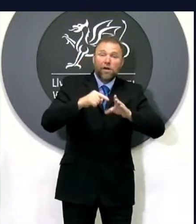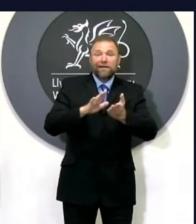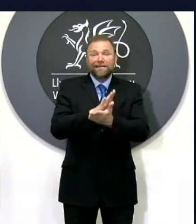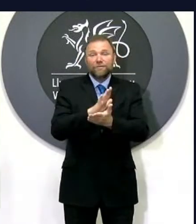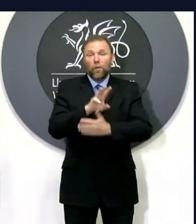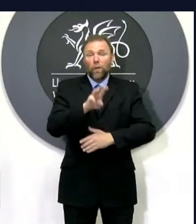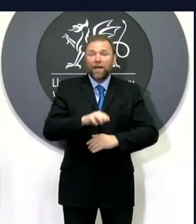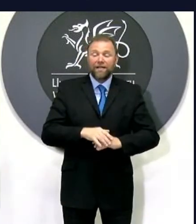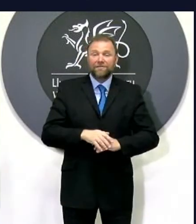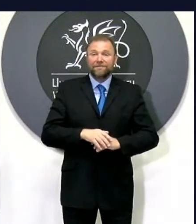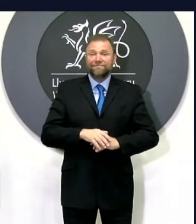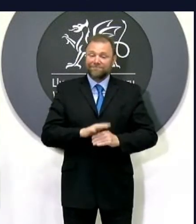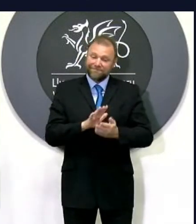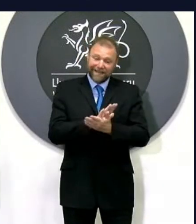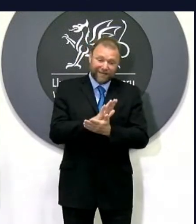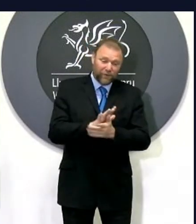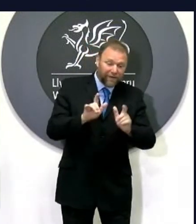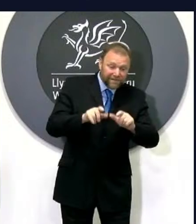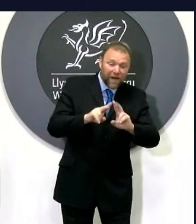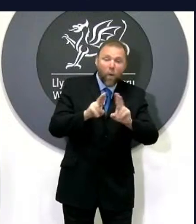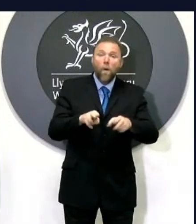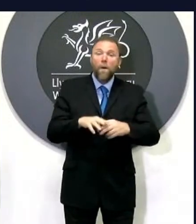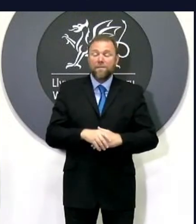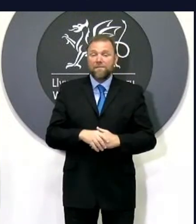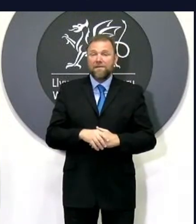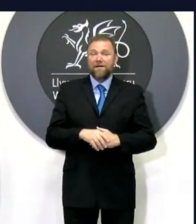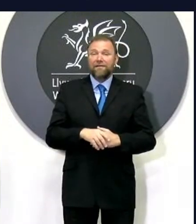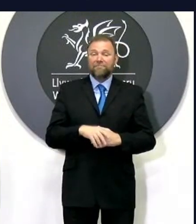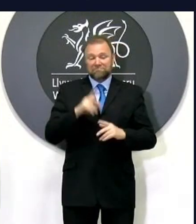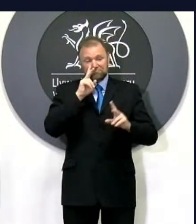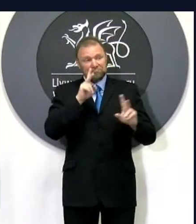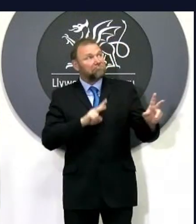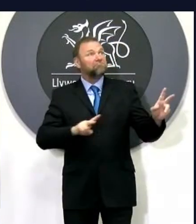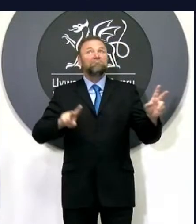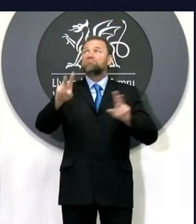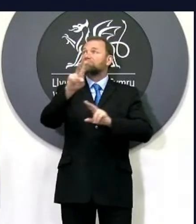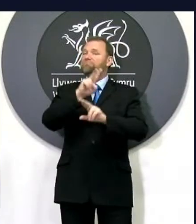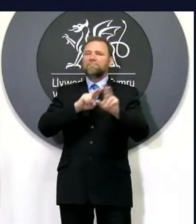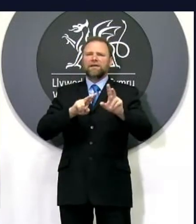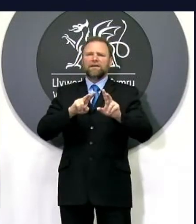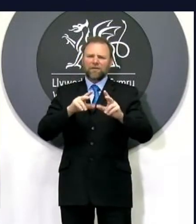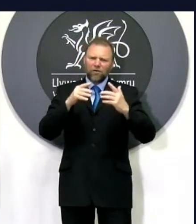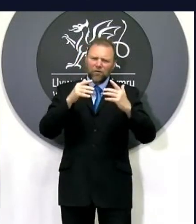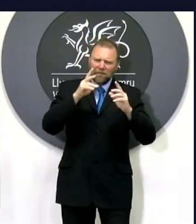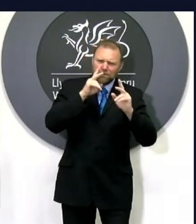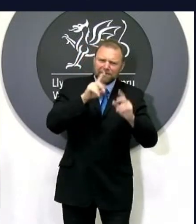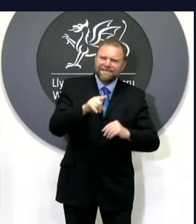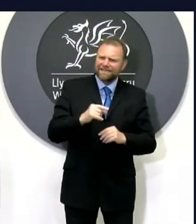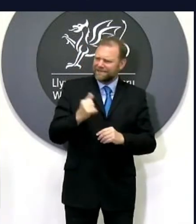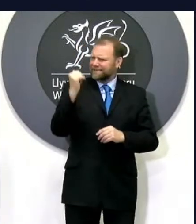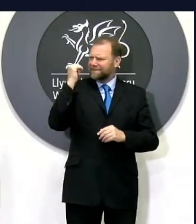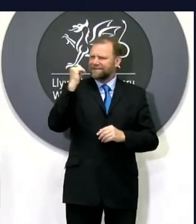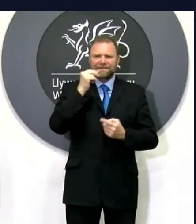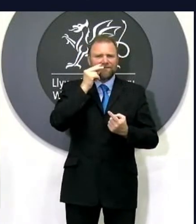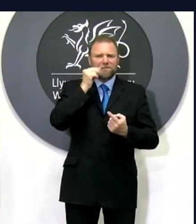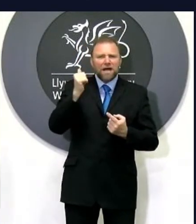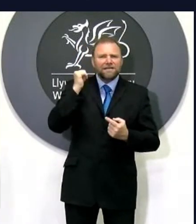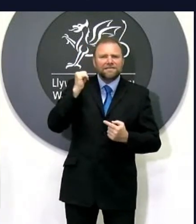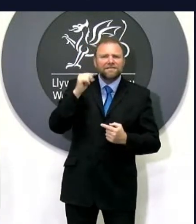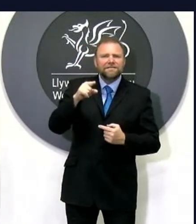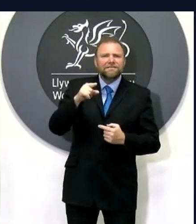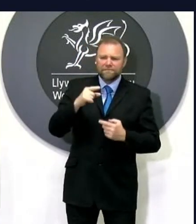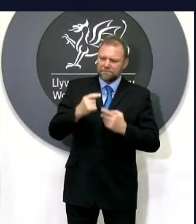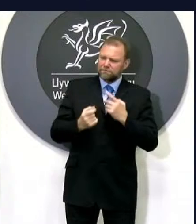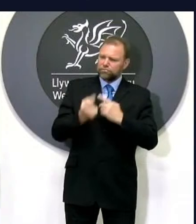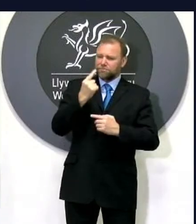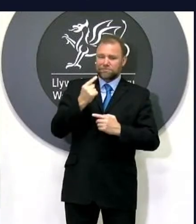has to offer, because everybody will have seen the actions that have happened in France just overnight, and